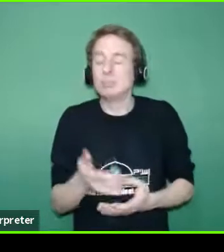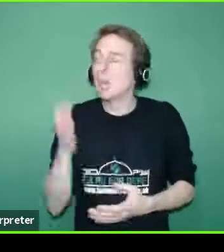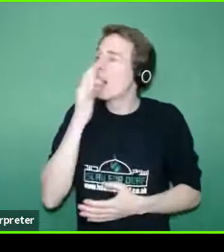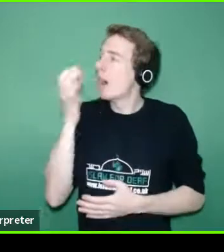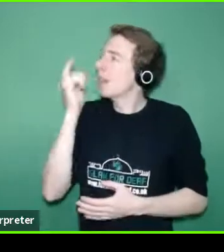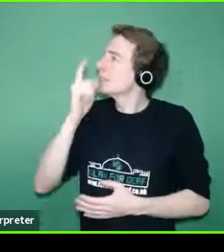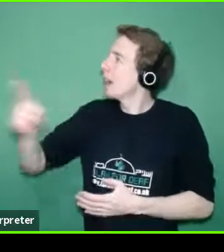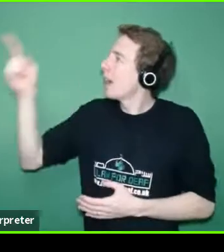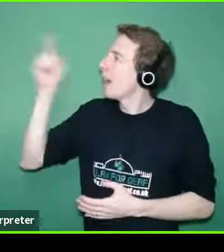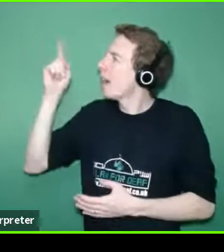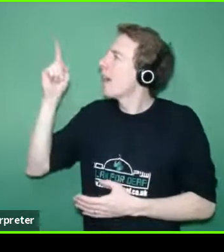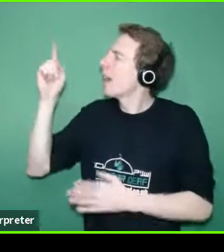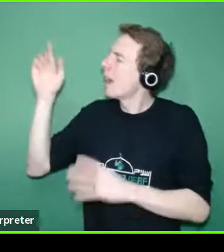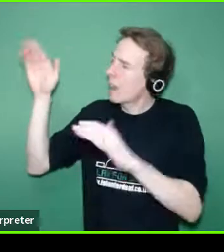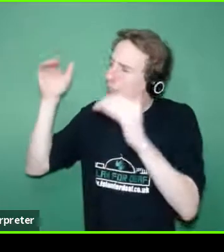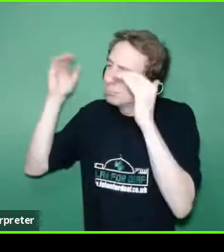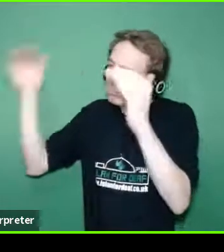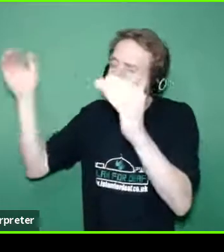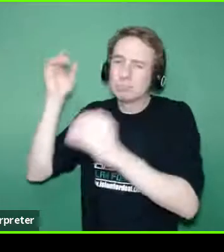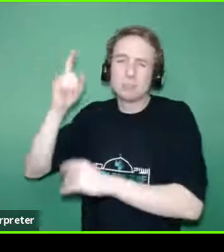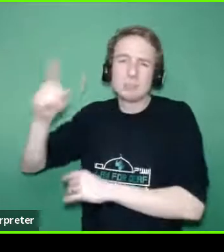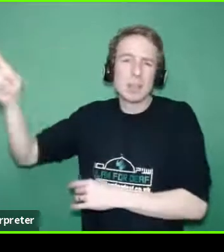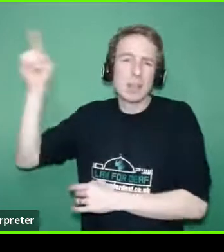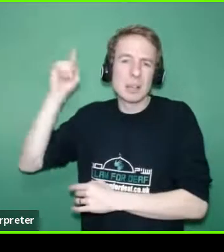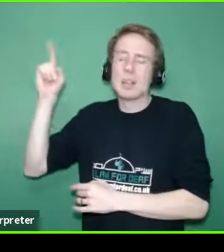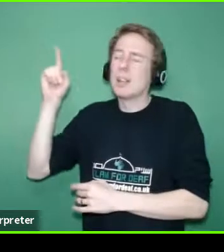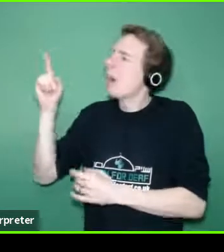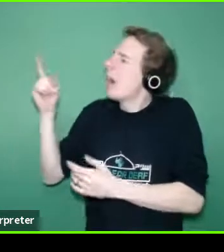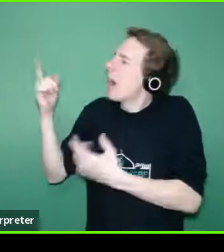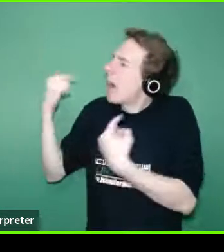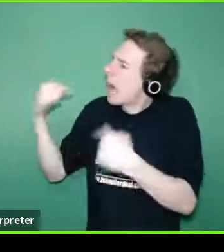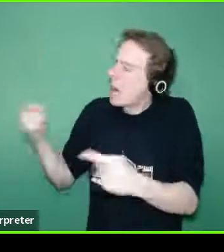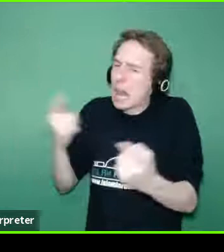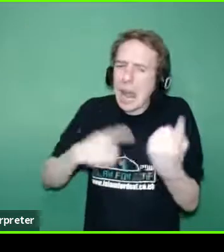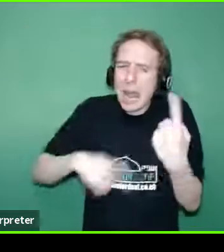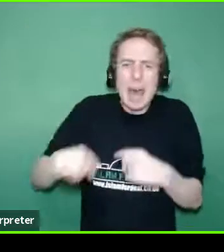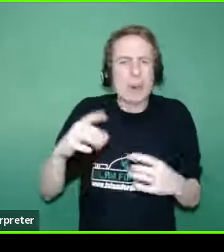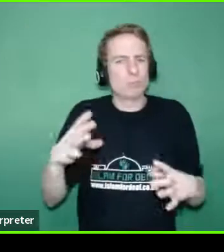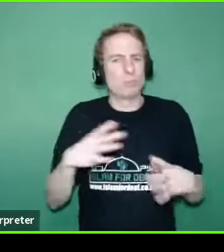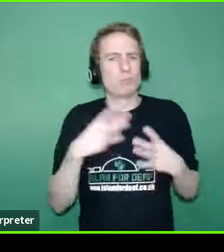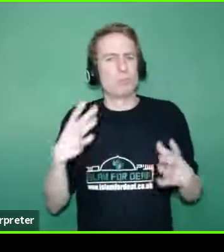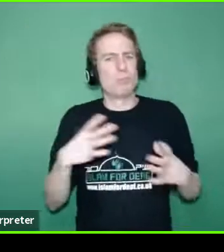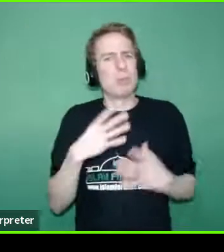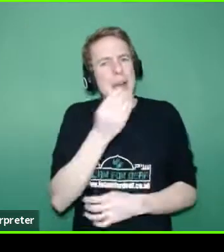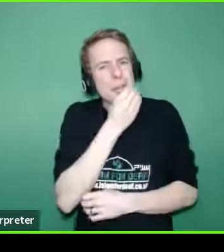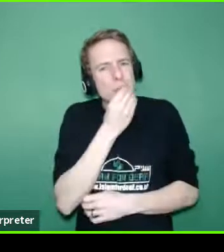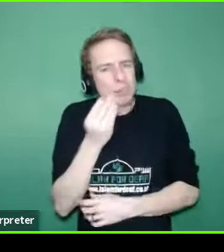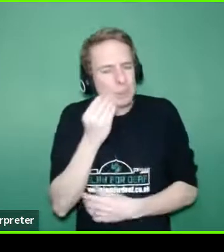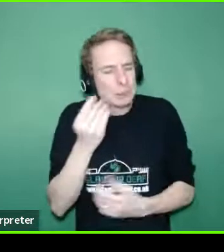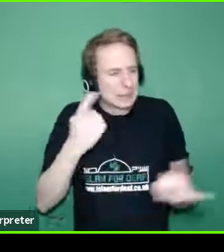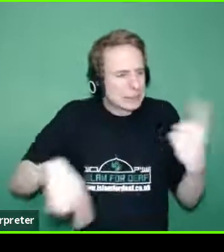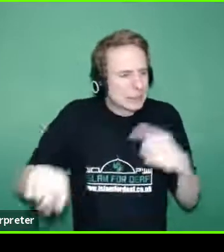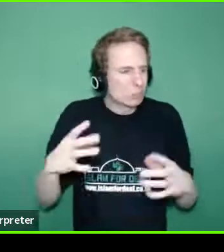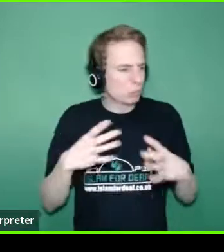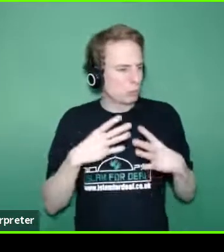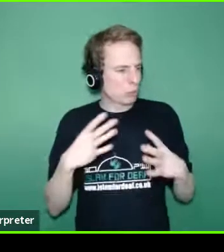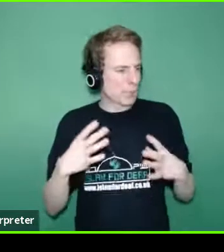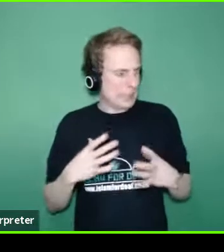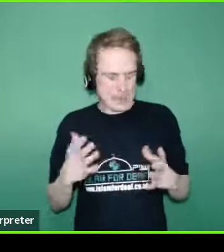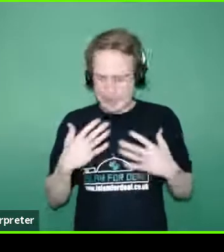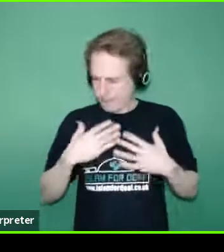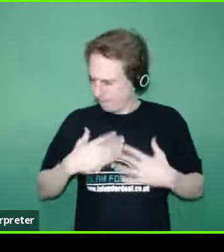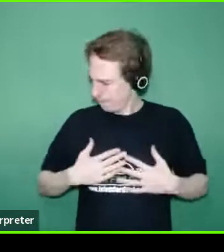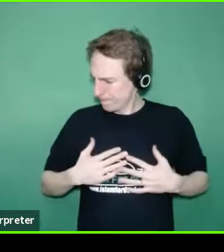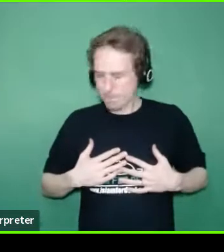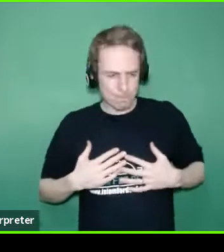to enable us to reach Ramadan in a state in which we are in good and complete health, so that we